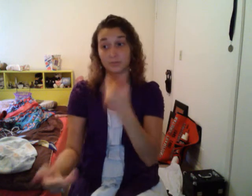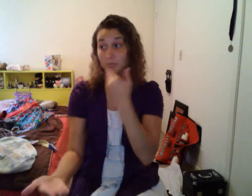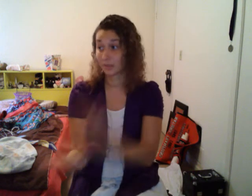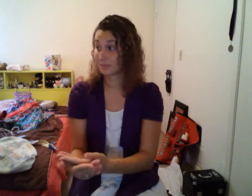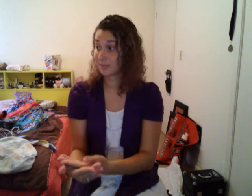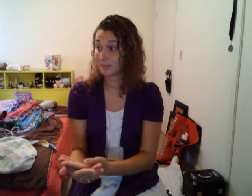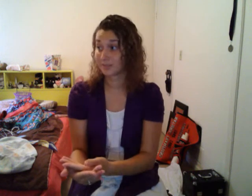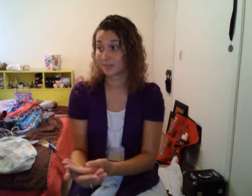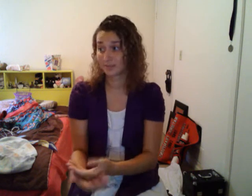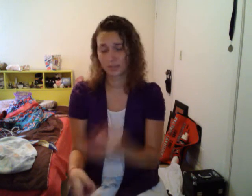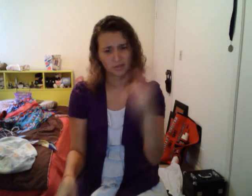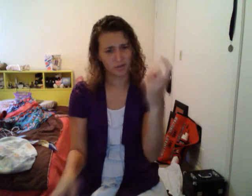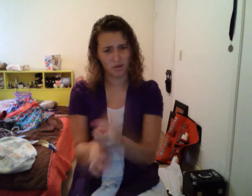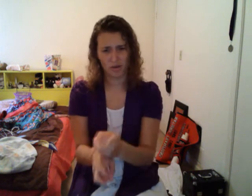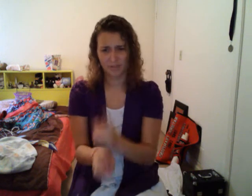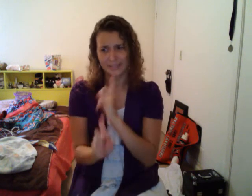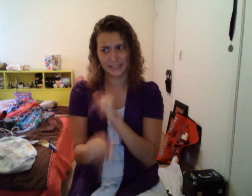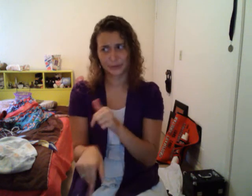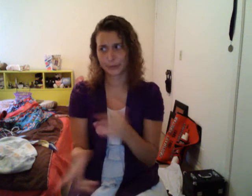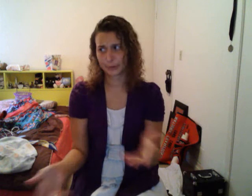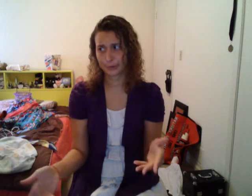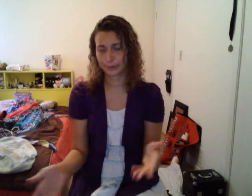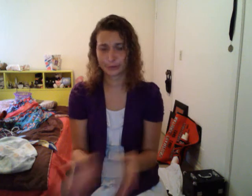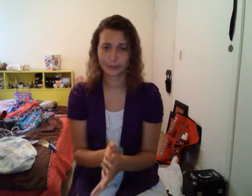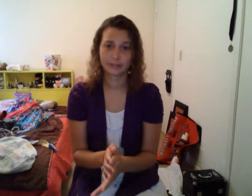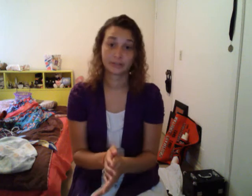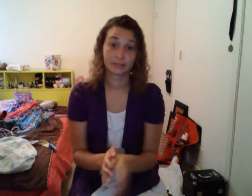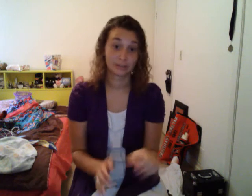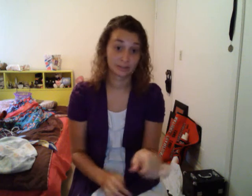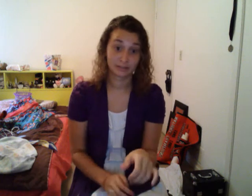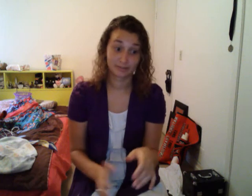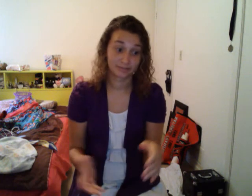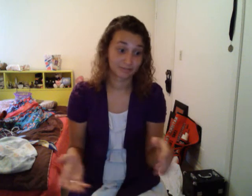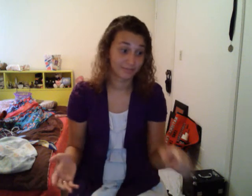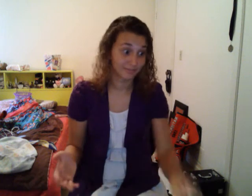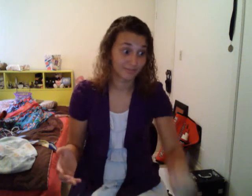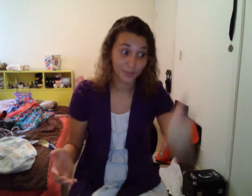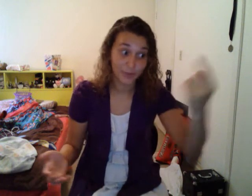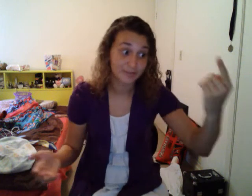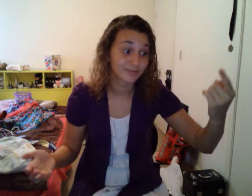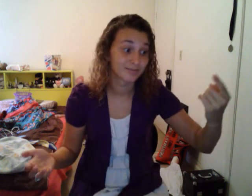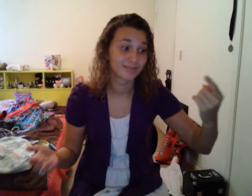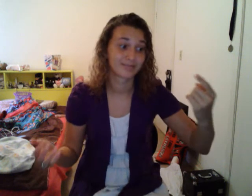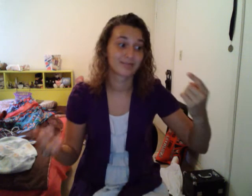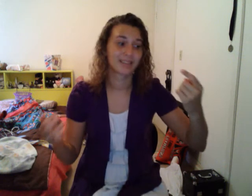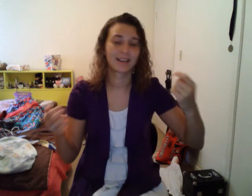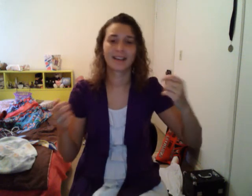question. Who else can find a way of